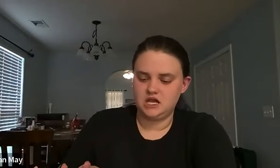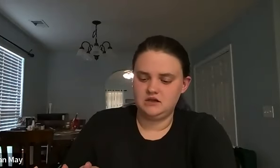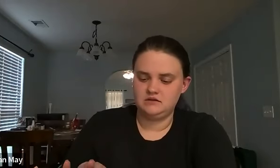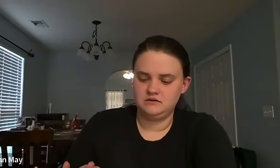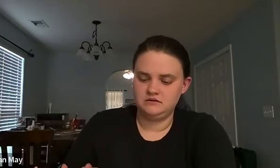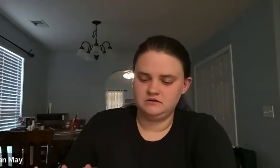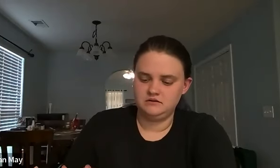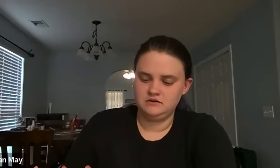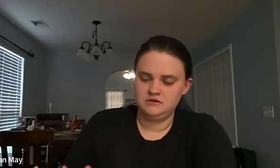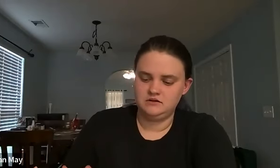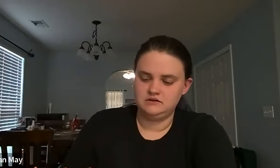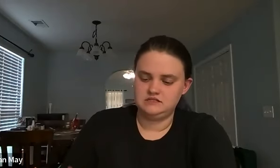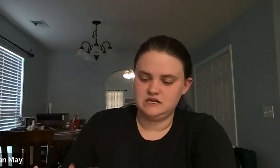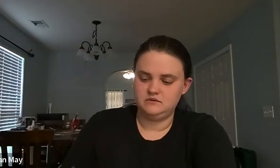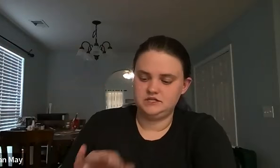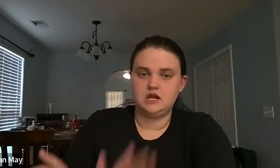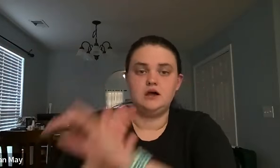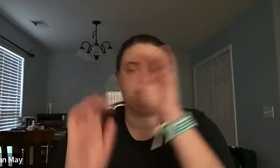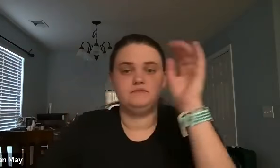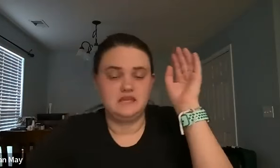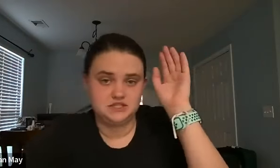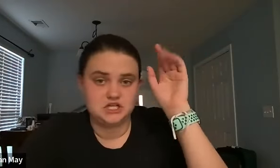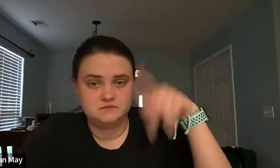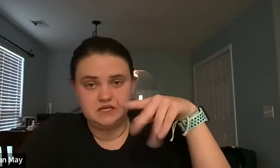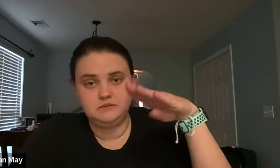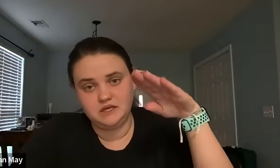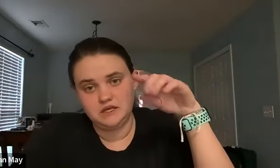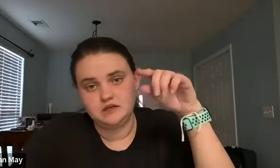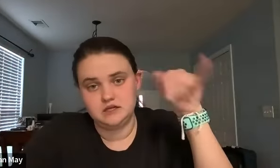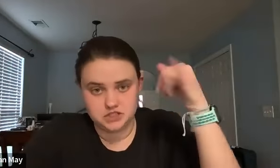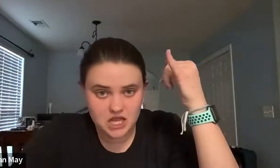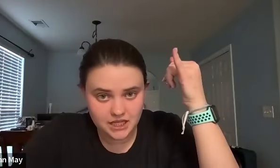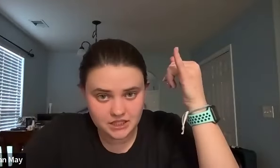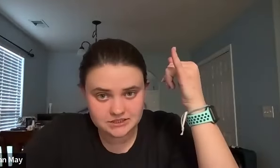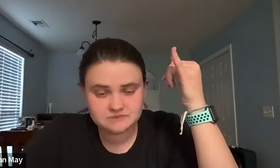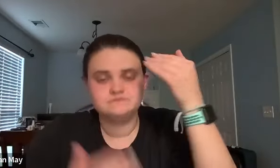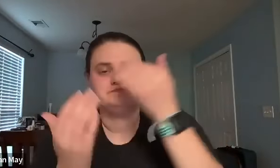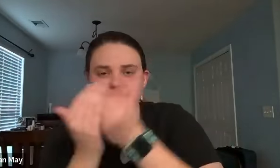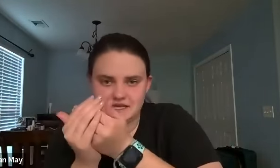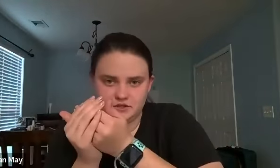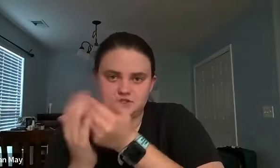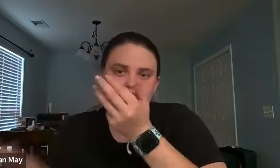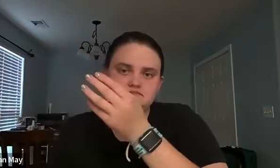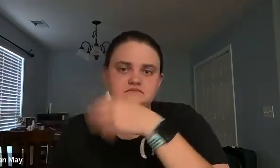PB&J sandwich is just PB&J sandwich.